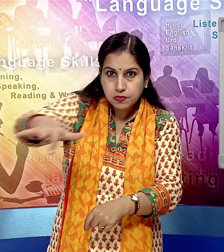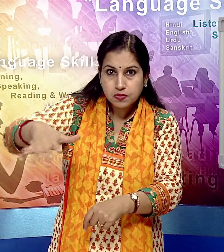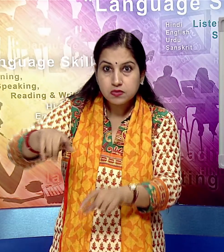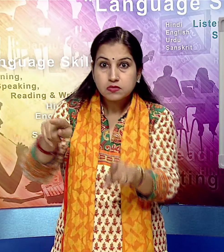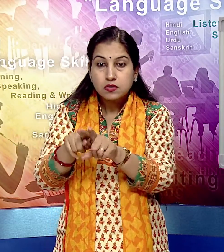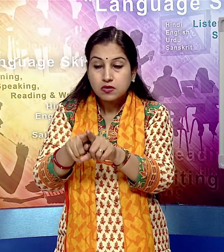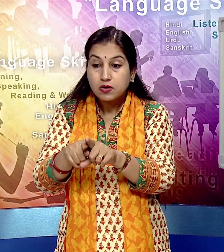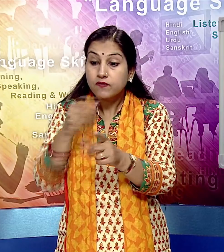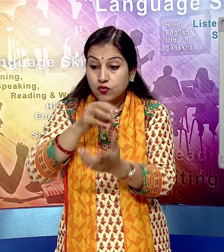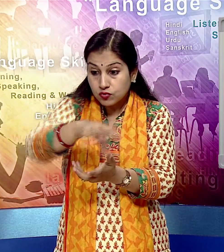faster.